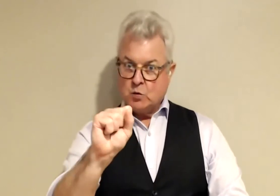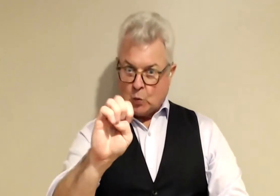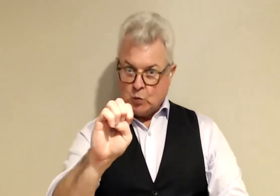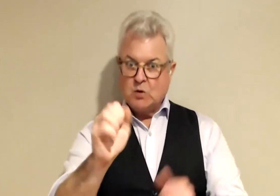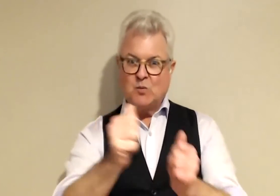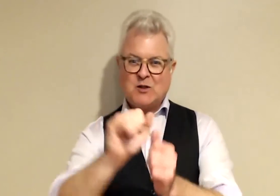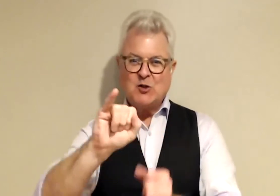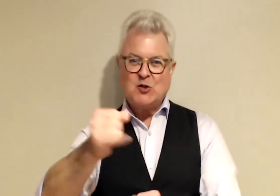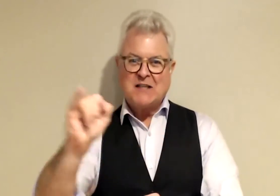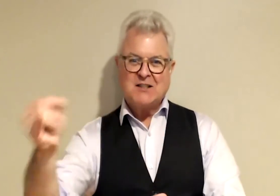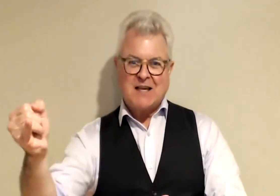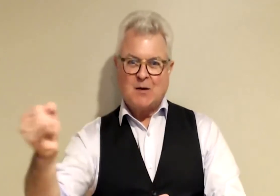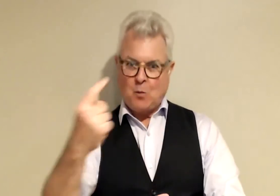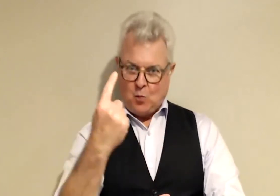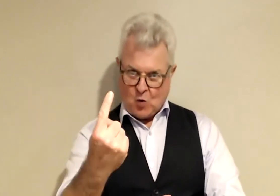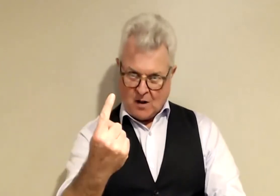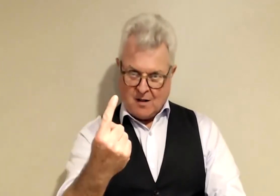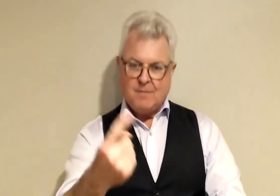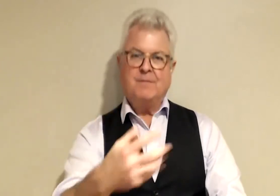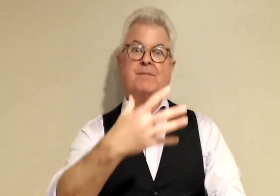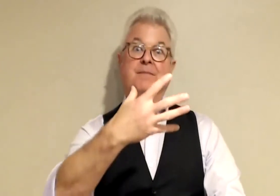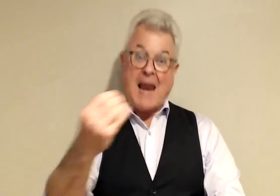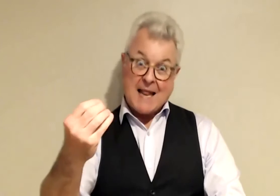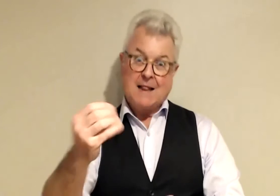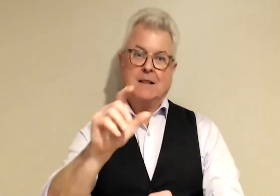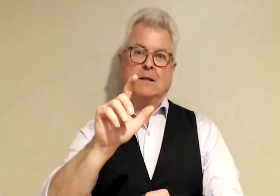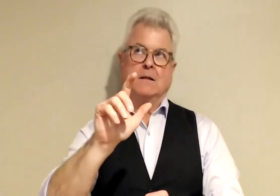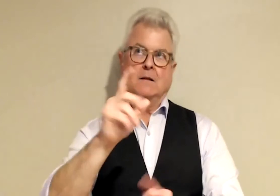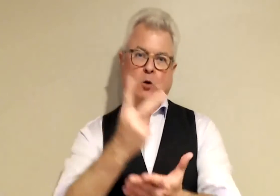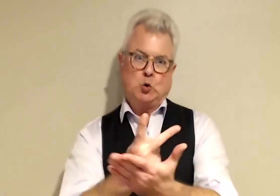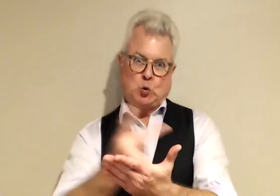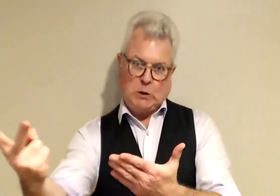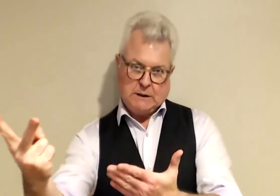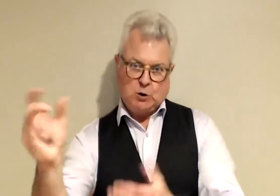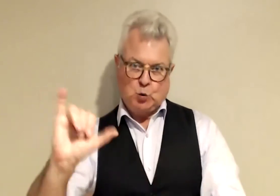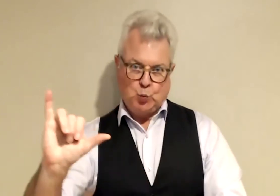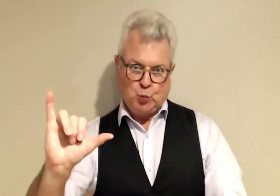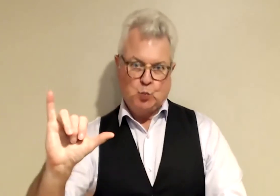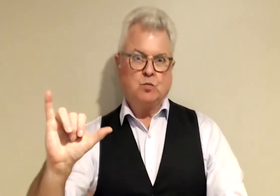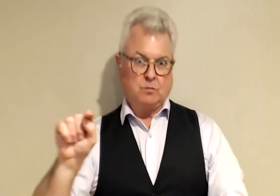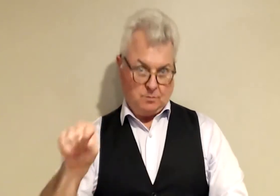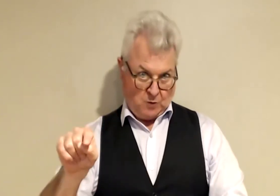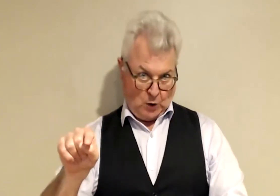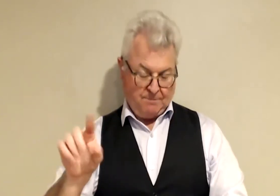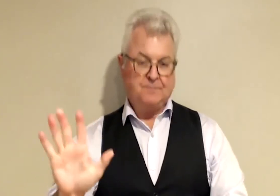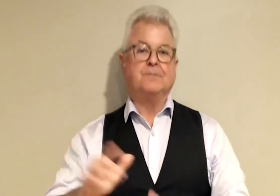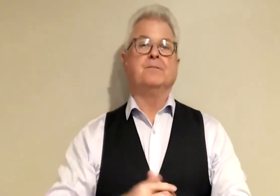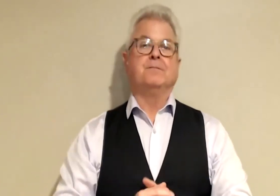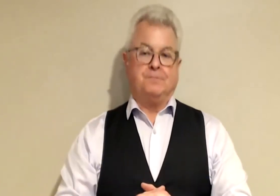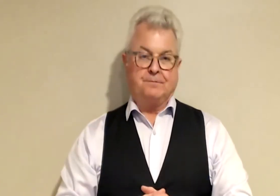you are allowed to travel after you travel 2 weeks after your 2nd dose, or the Johnson & Johnson, which is basically under